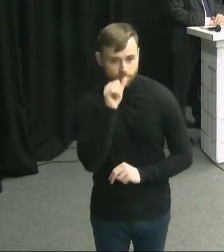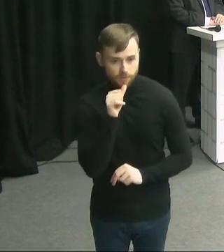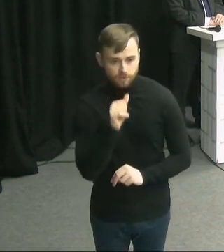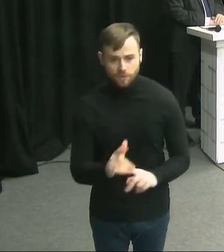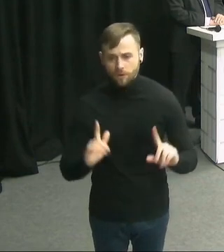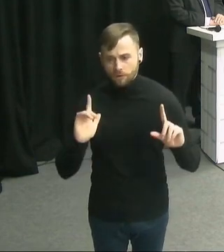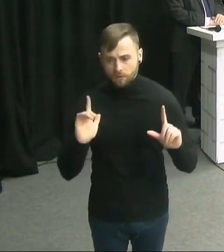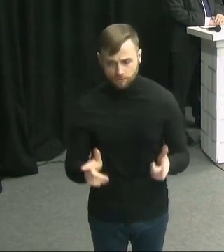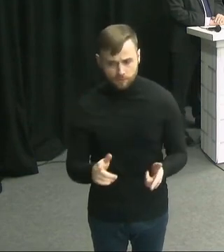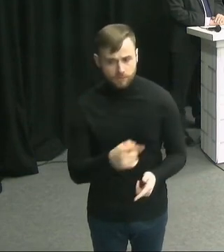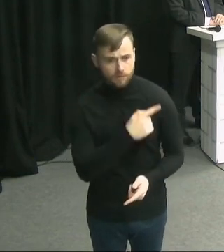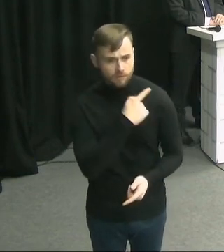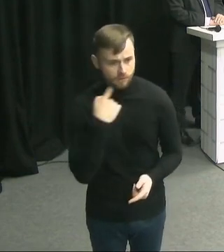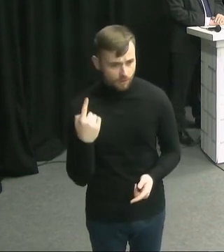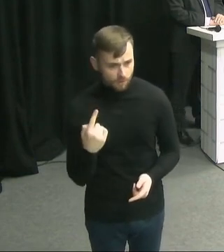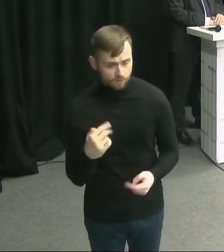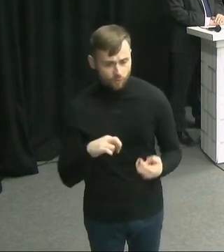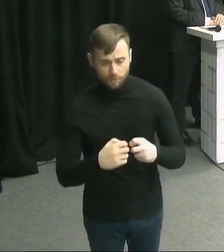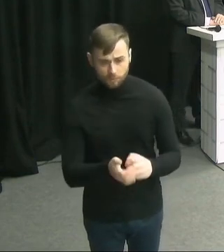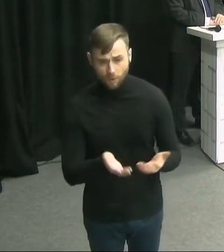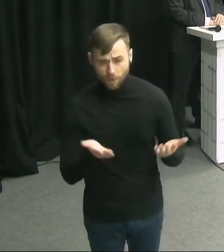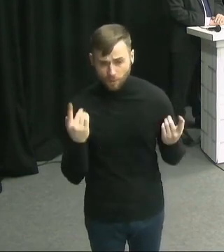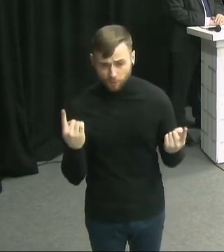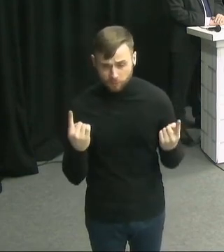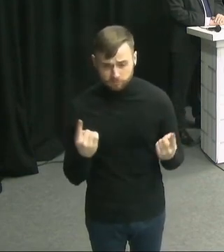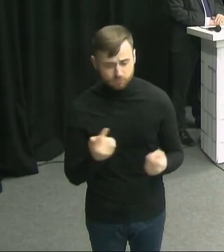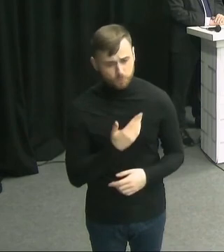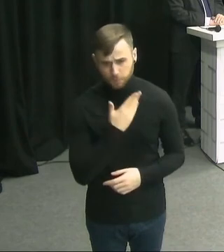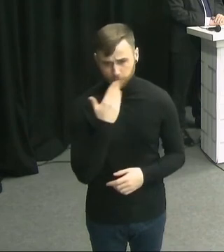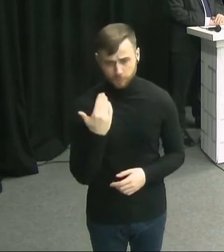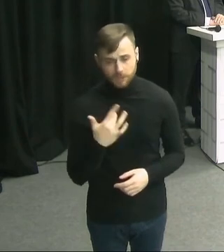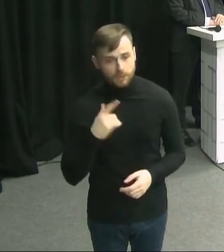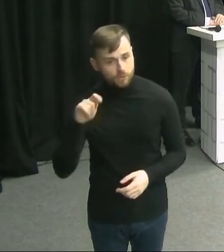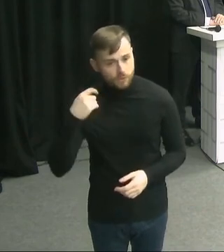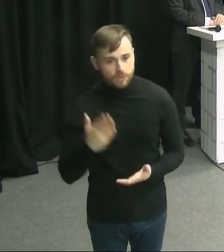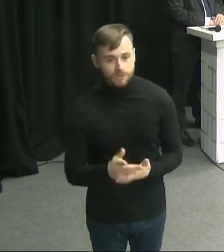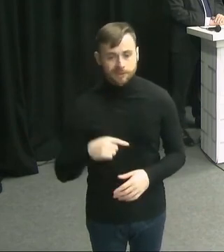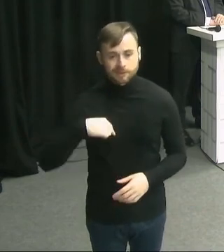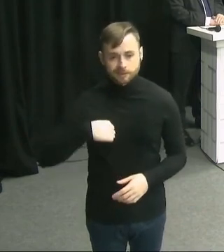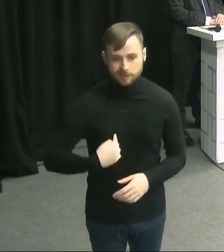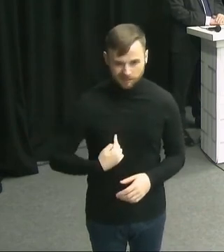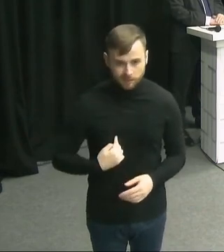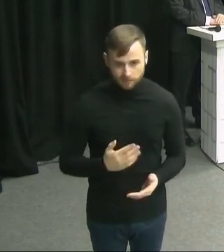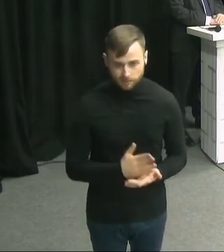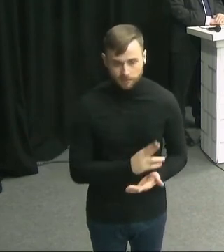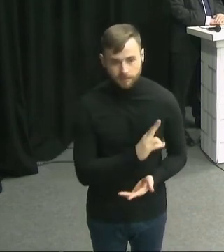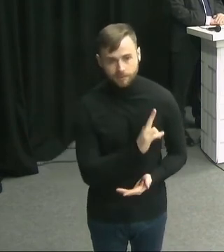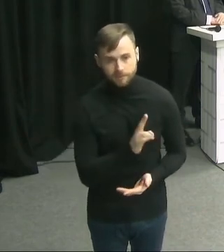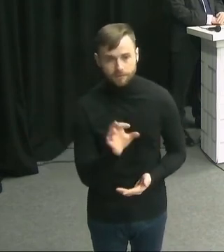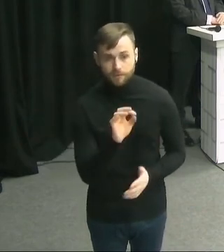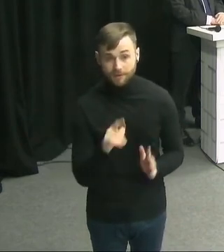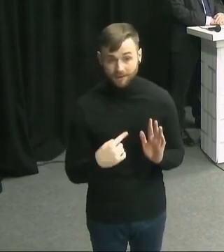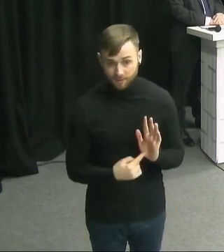one complaint for Vilnius University back in November. So that means that the problem is not too big.